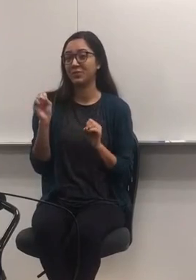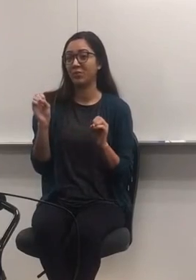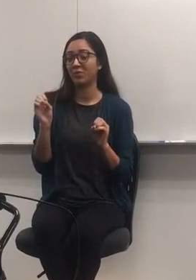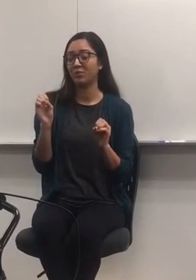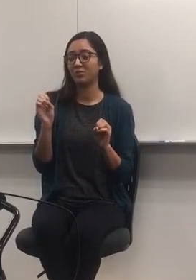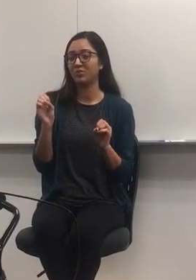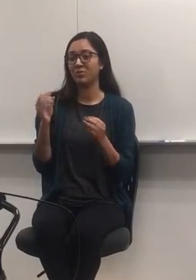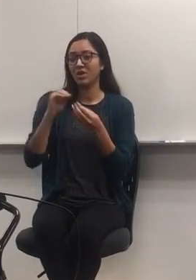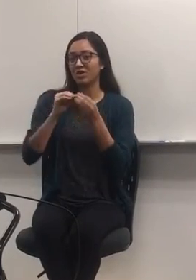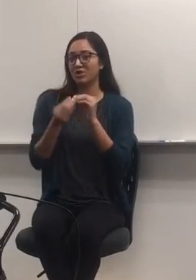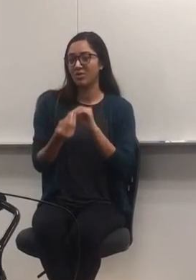number one, whoops, sorry.